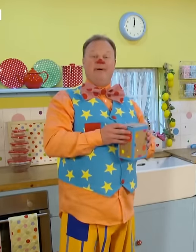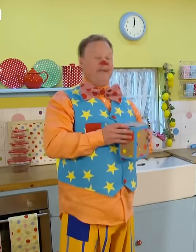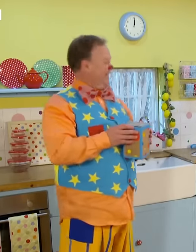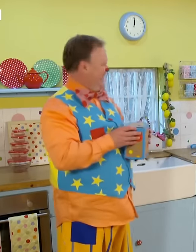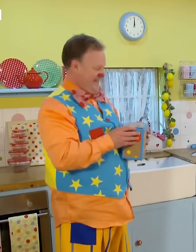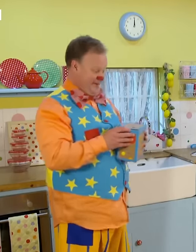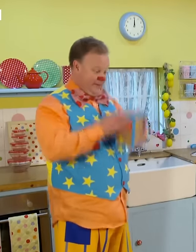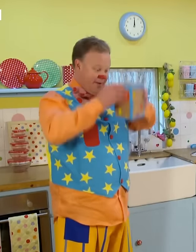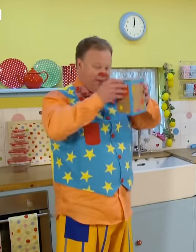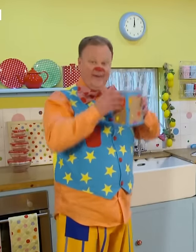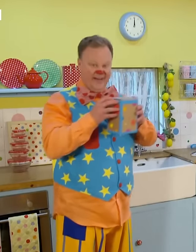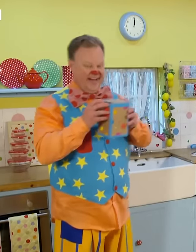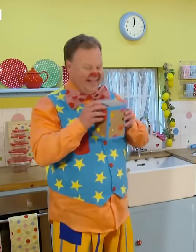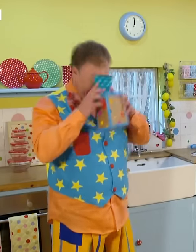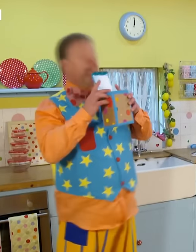Tumble.